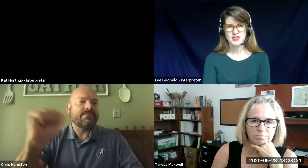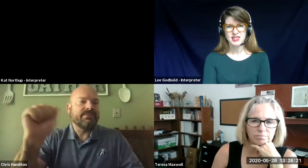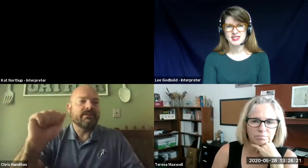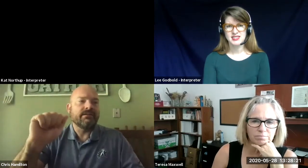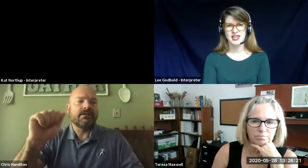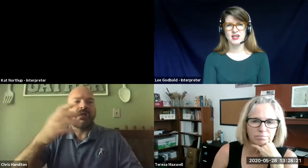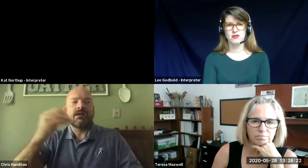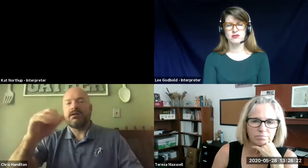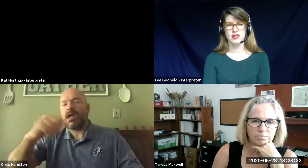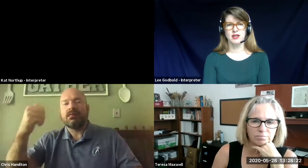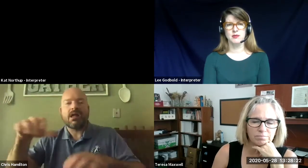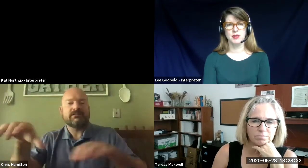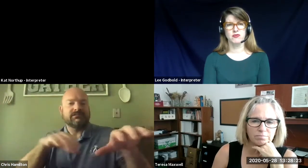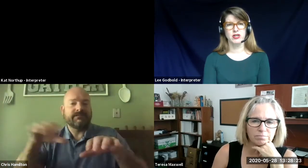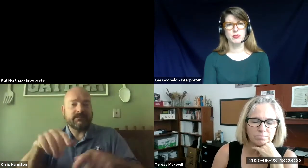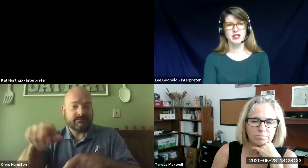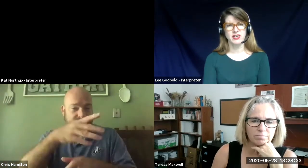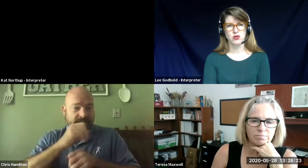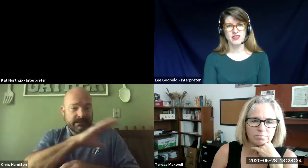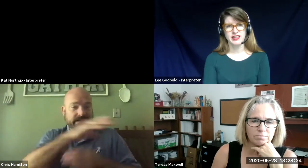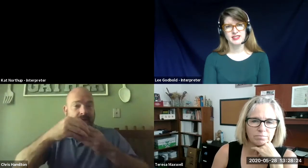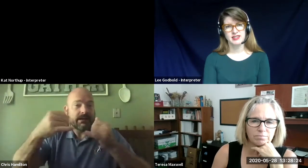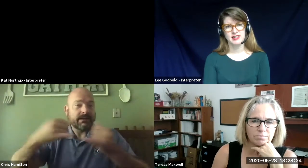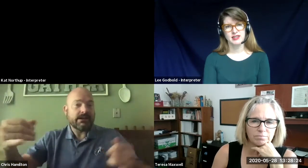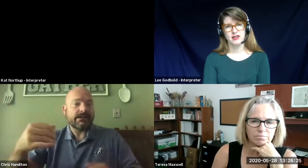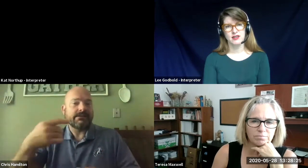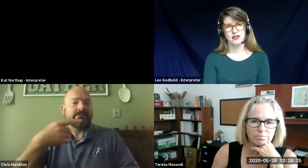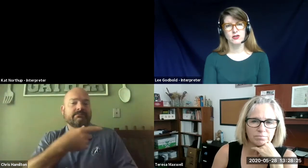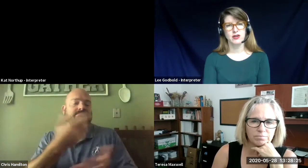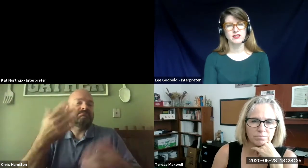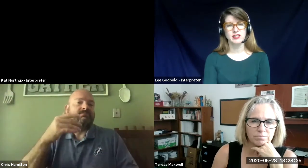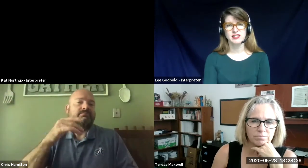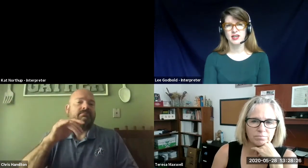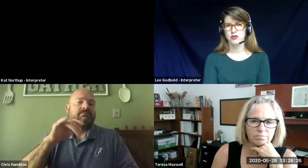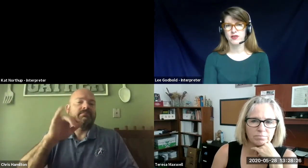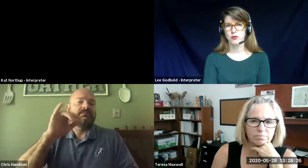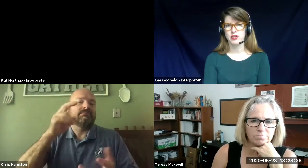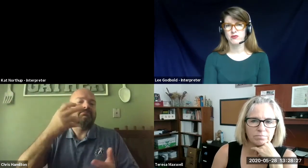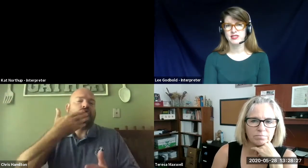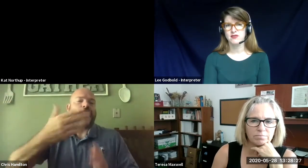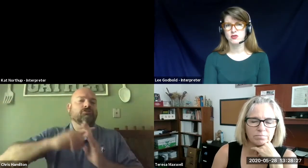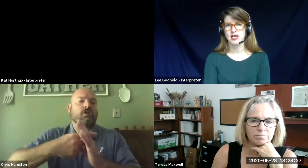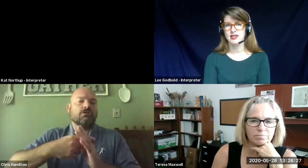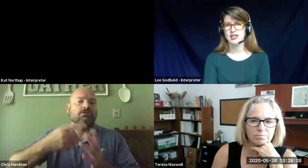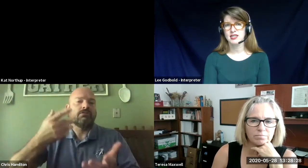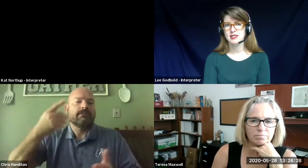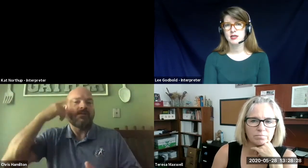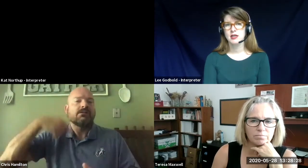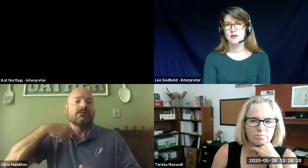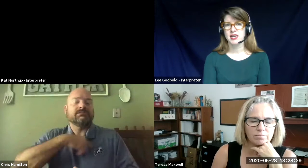They sent out about reopening of high school athletics and other activities. I don't know if everyone had received those guidelines, but I